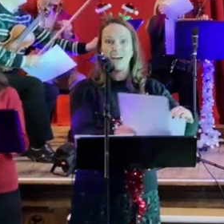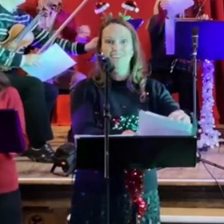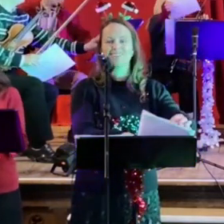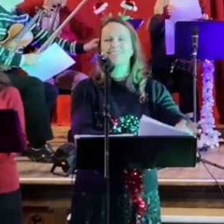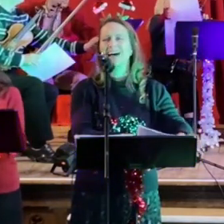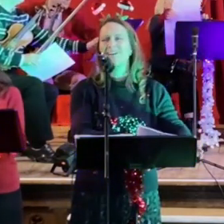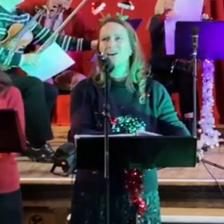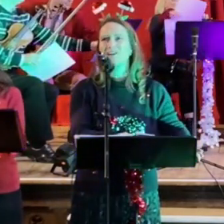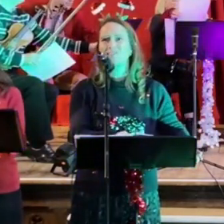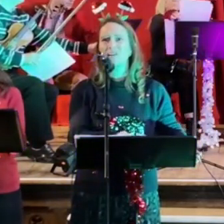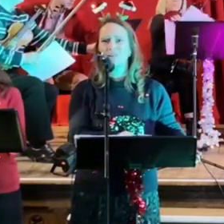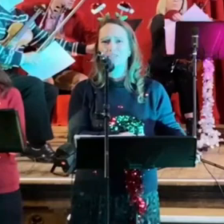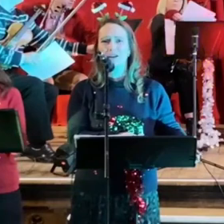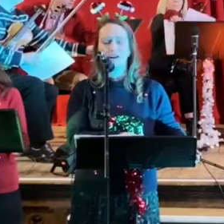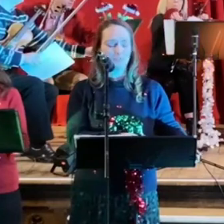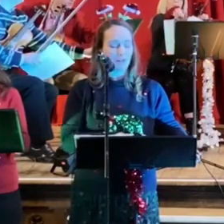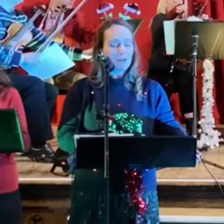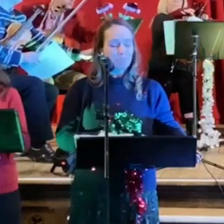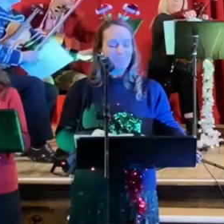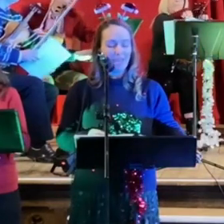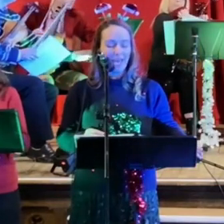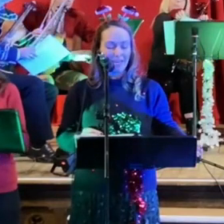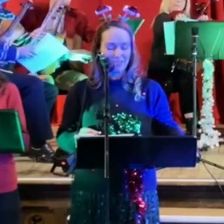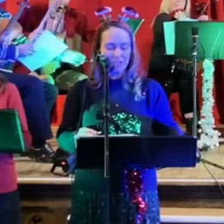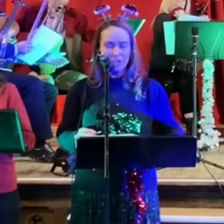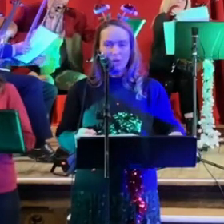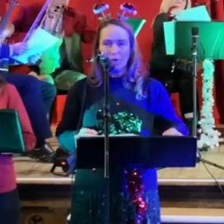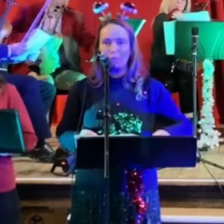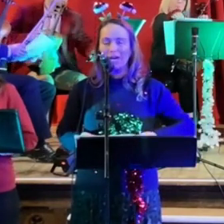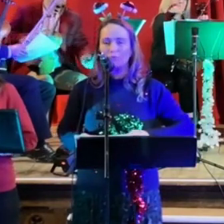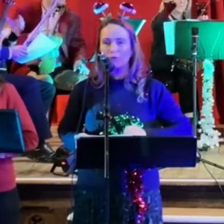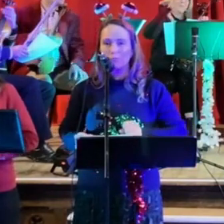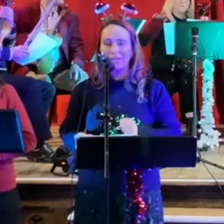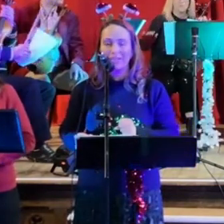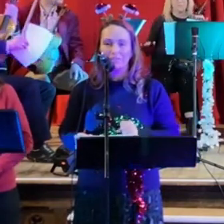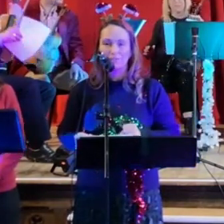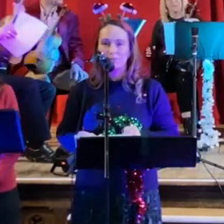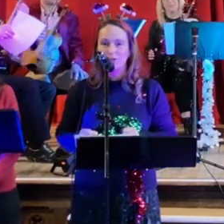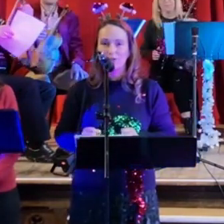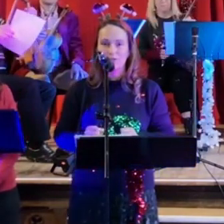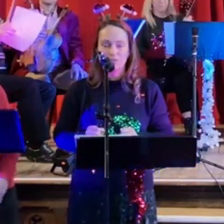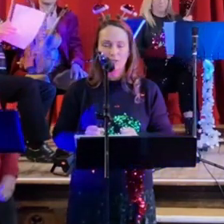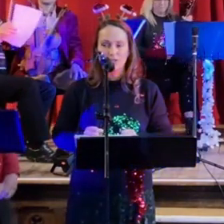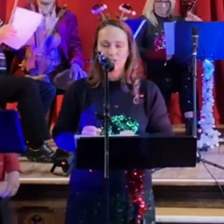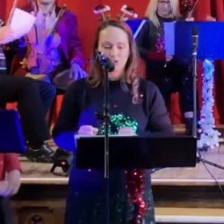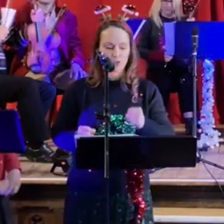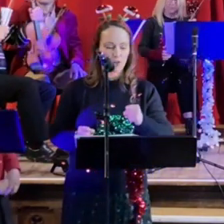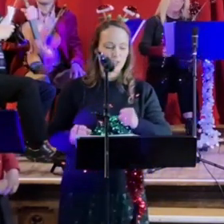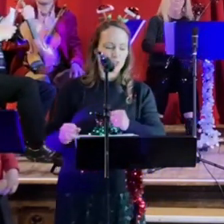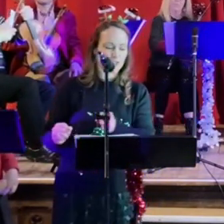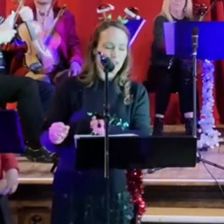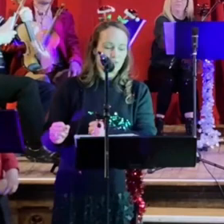and sang your socks off. Next, we are roping in some of the orchestra to join us for